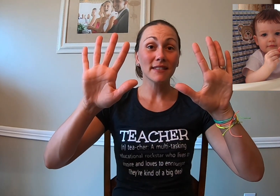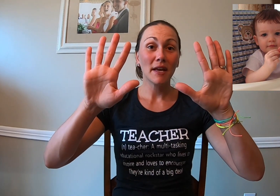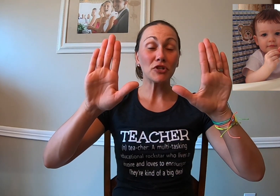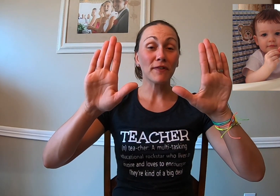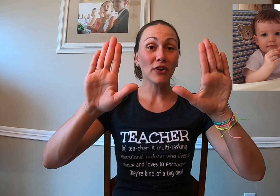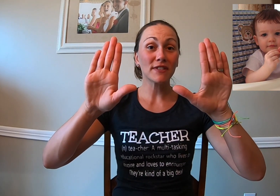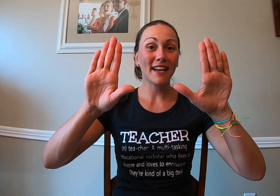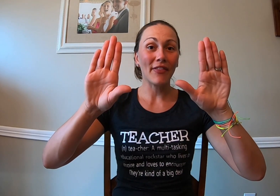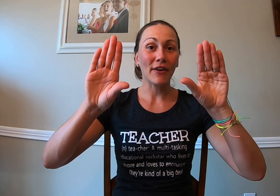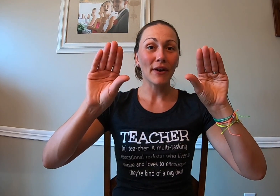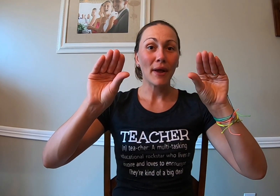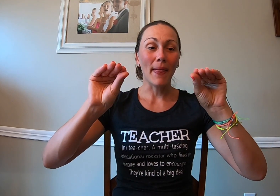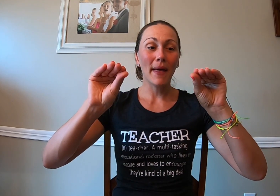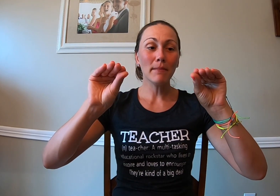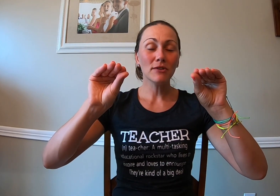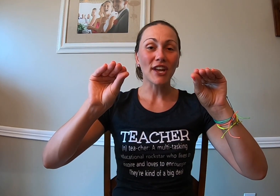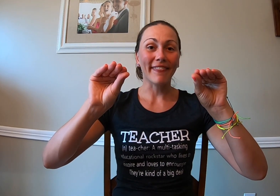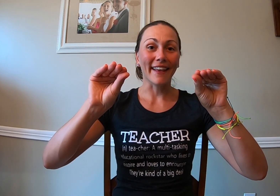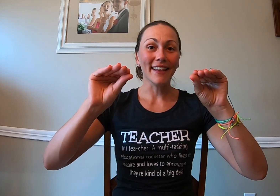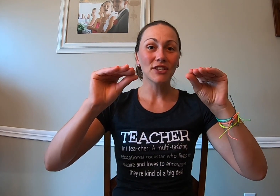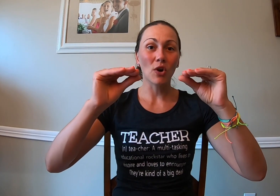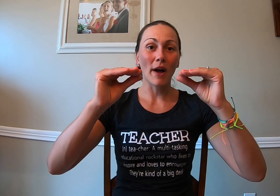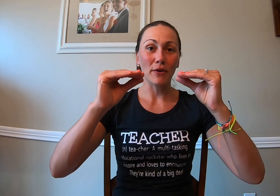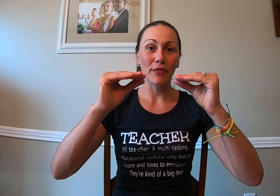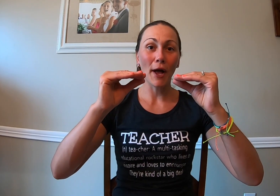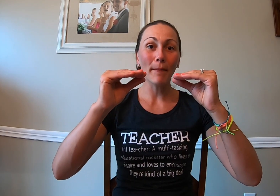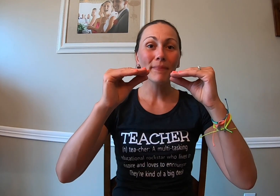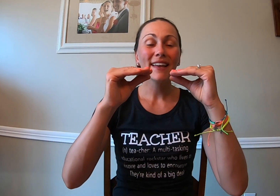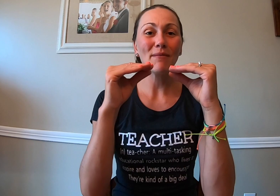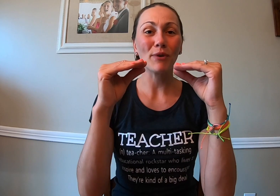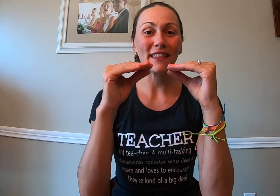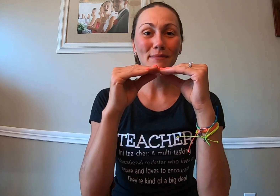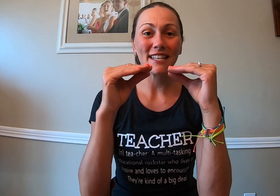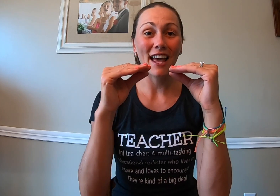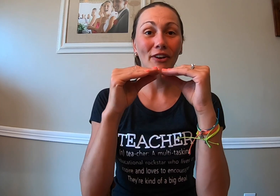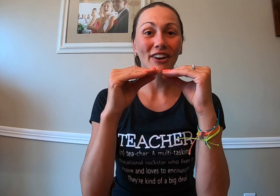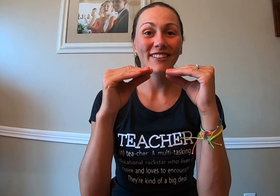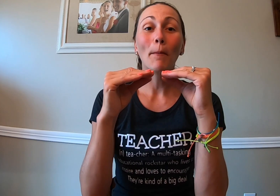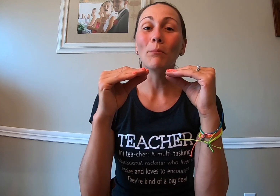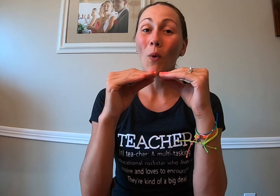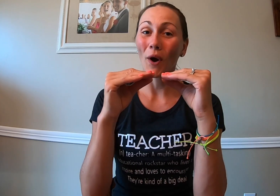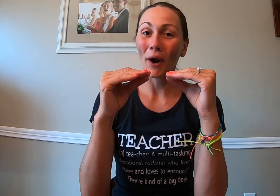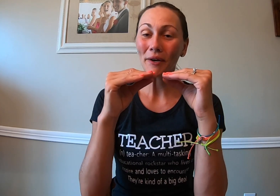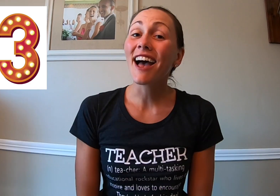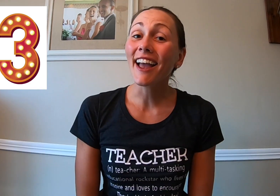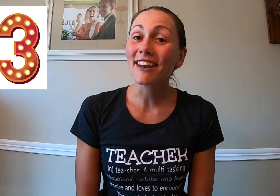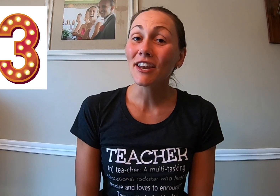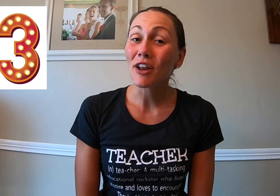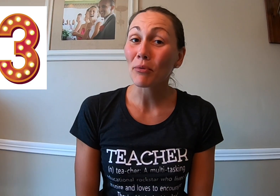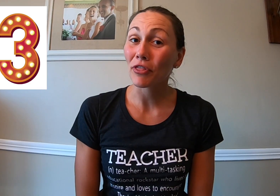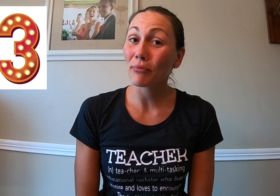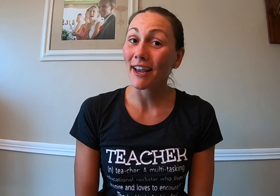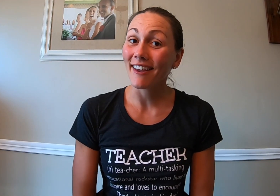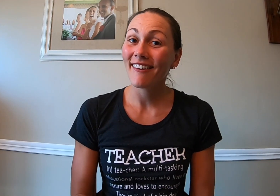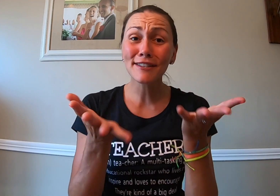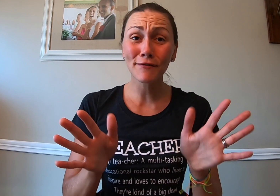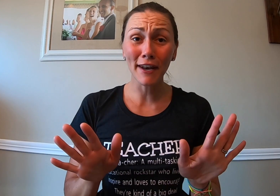put your fingers together, bend them gently to go on your thumb, and bring them together. More. Sign number 3 is